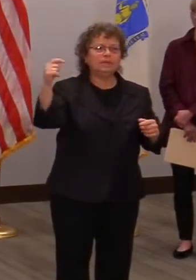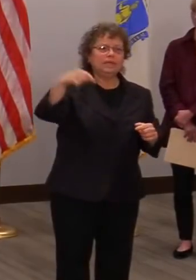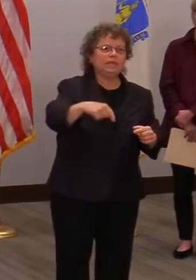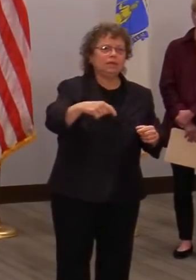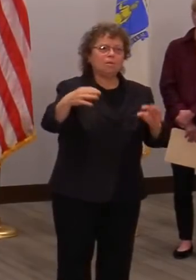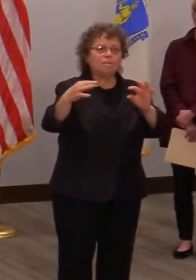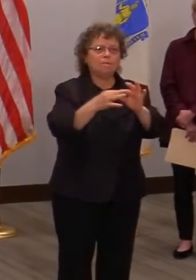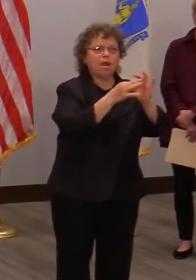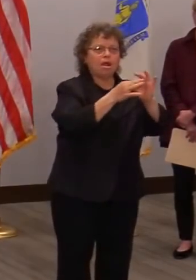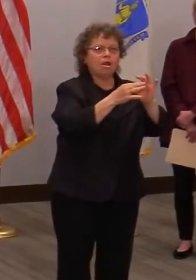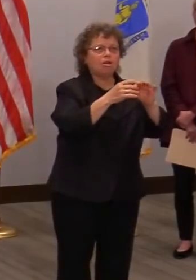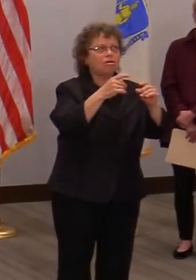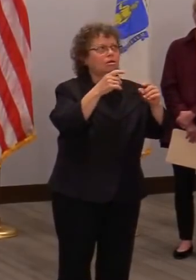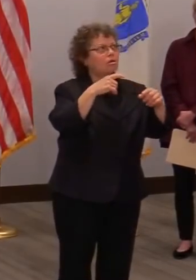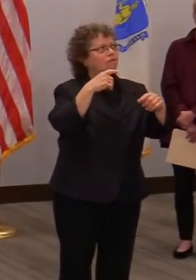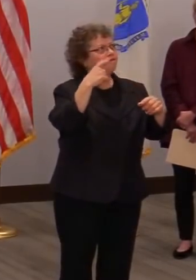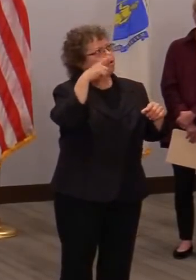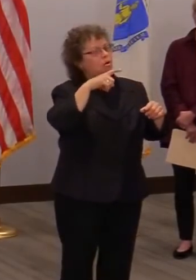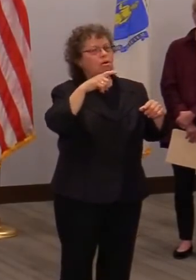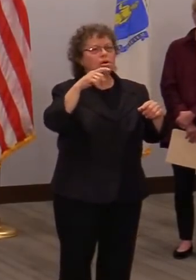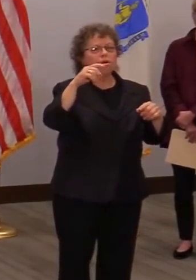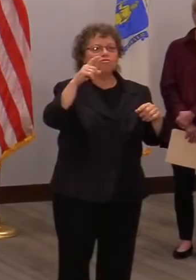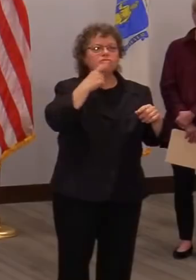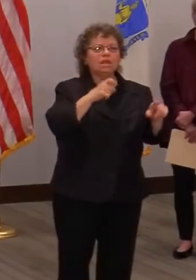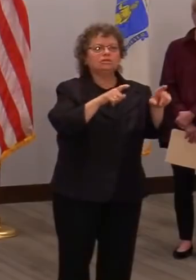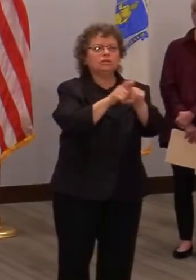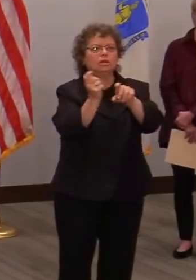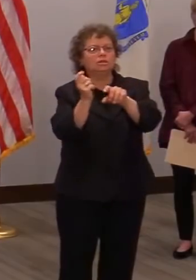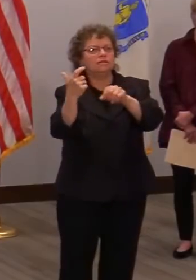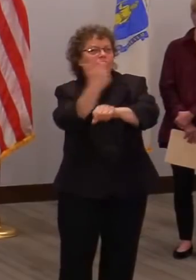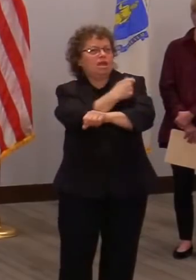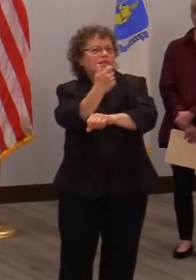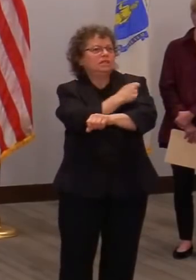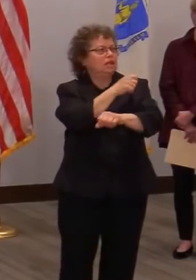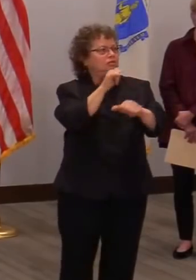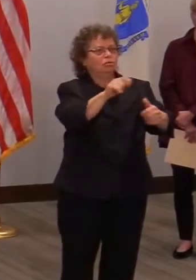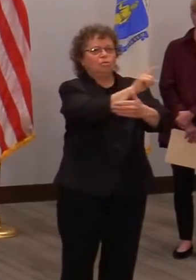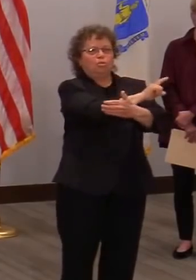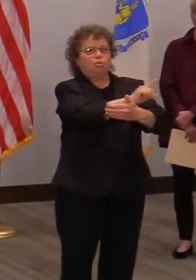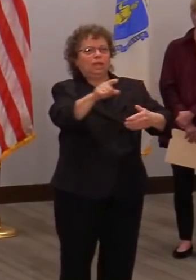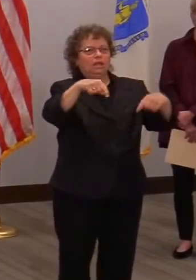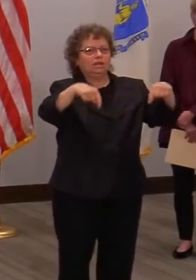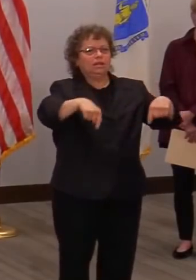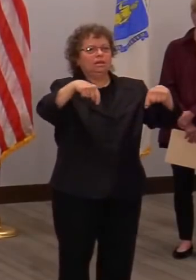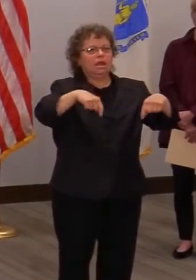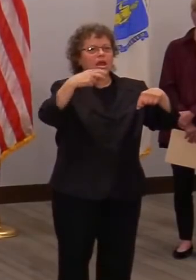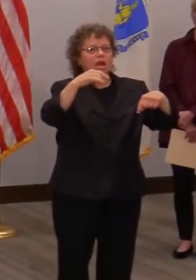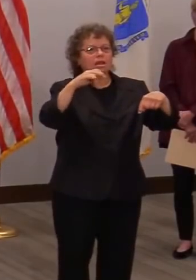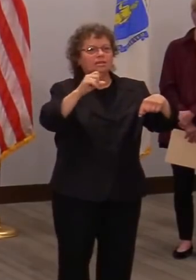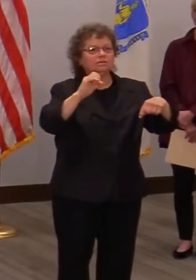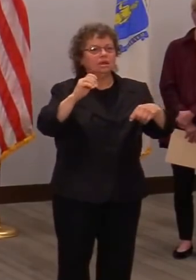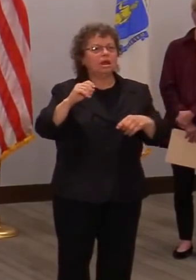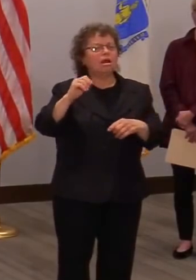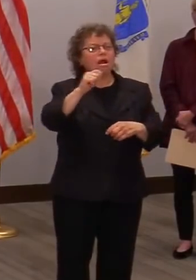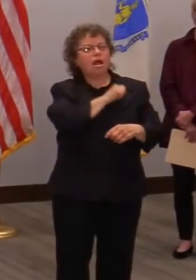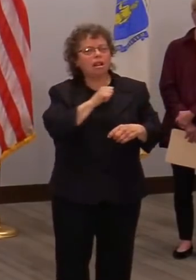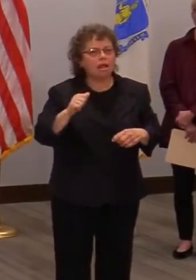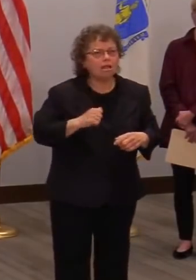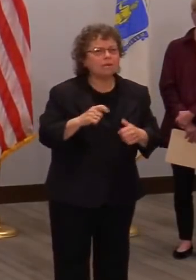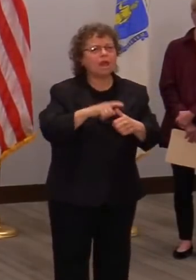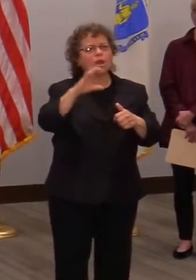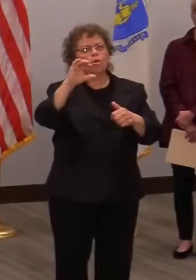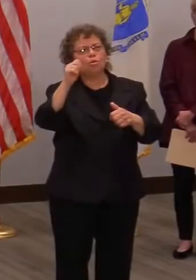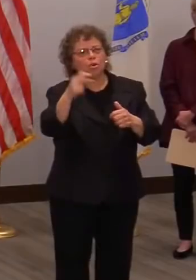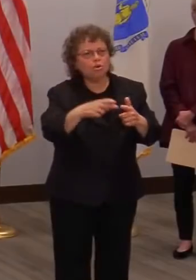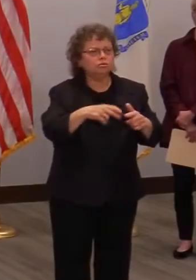Sox Vaccination Week here at the Hynes. Our young folks, families, alumni, coaches, and staff